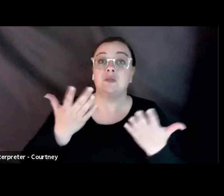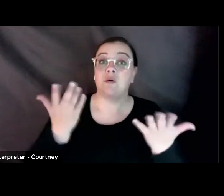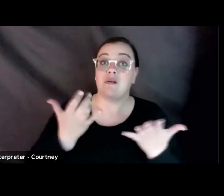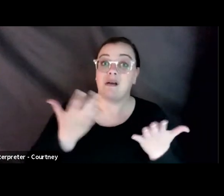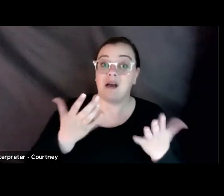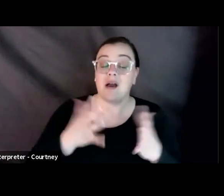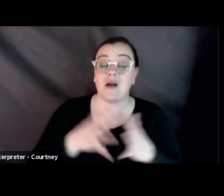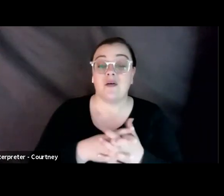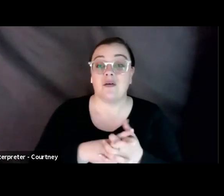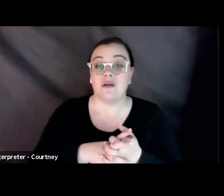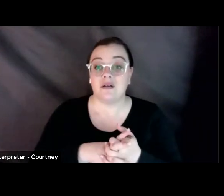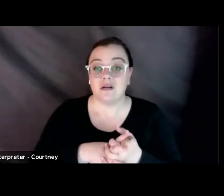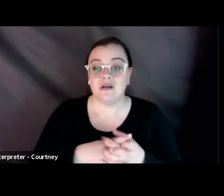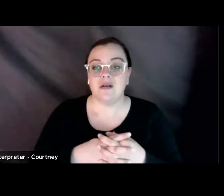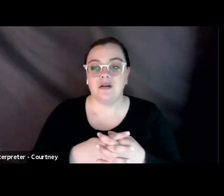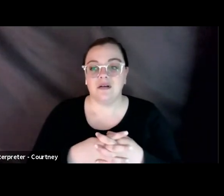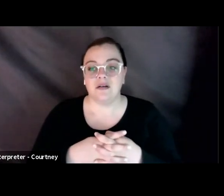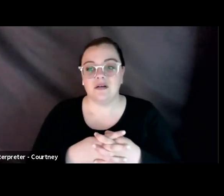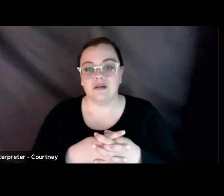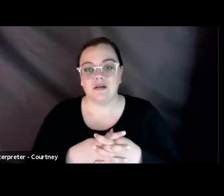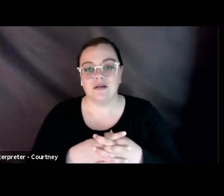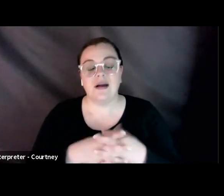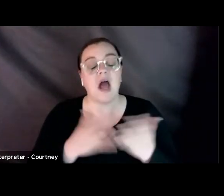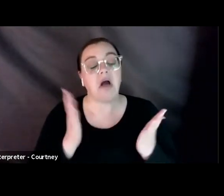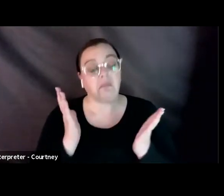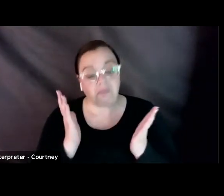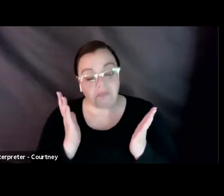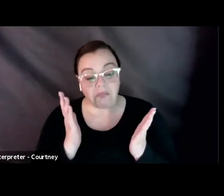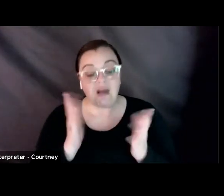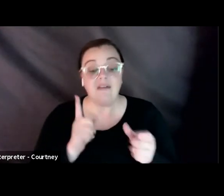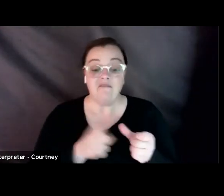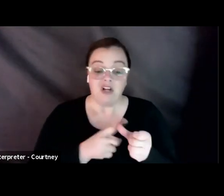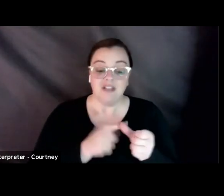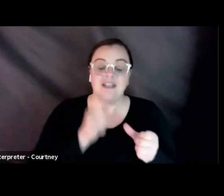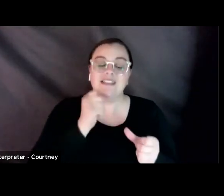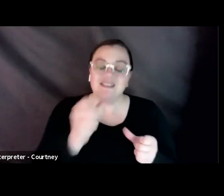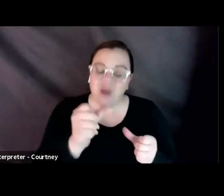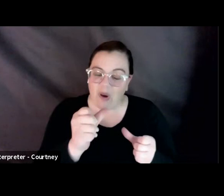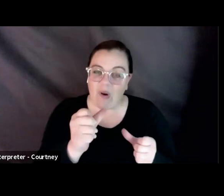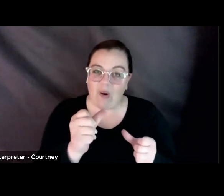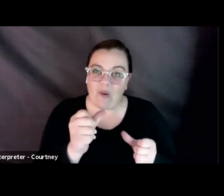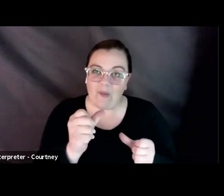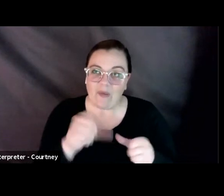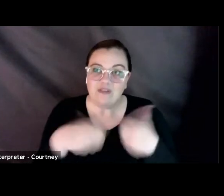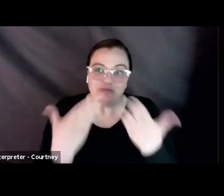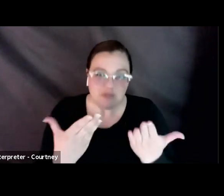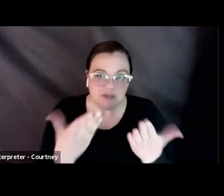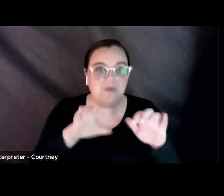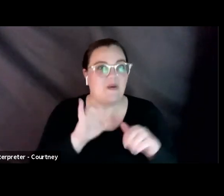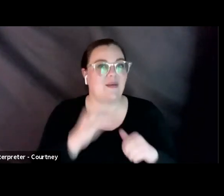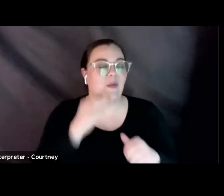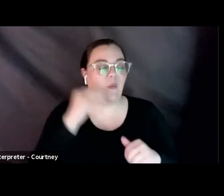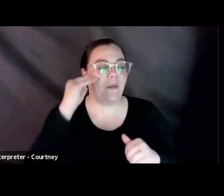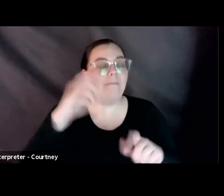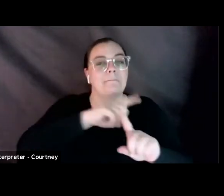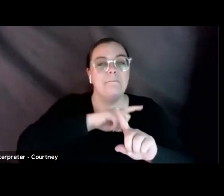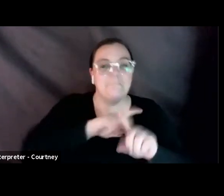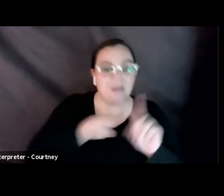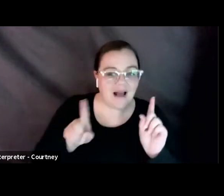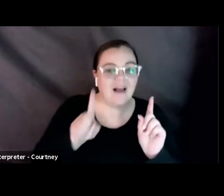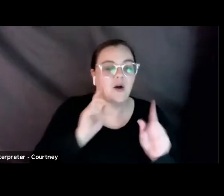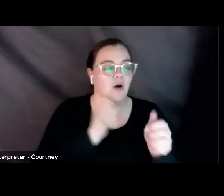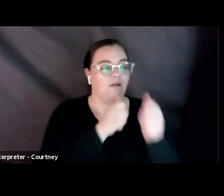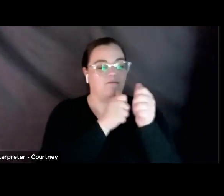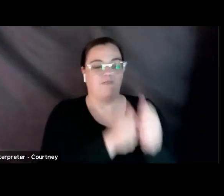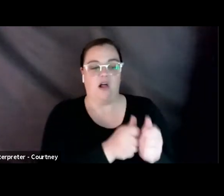is not doing this at home, the 5-tone ah, which I'm going to do, but is to follow along with some